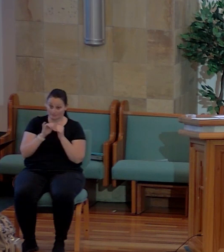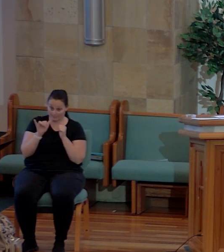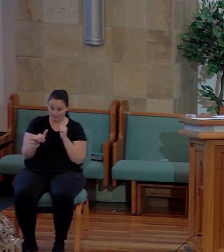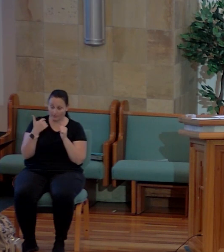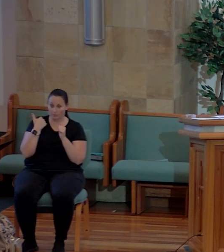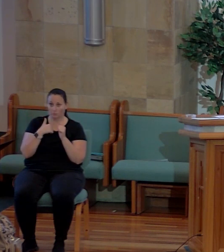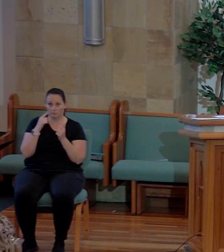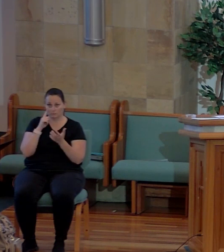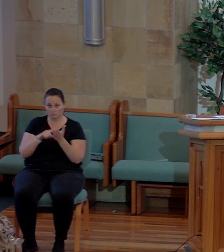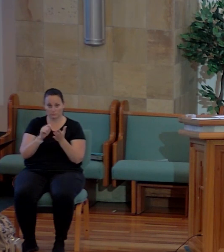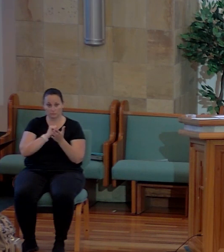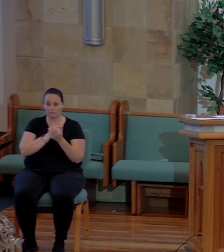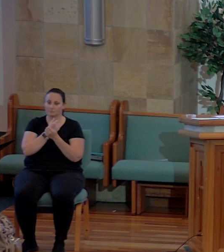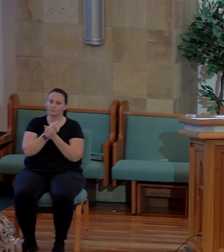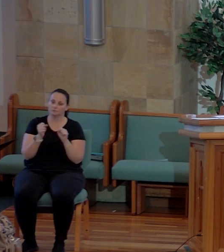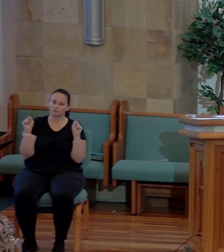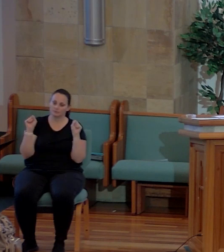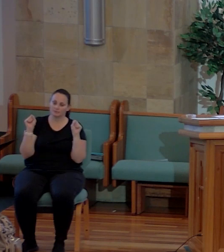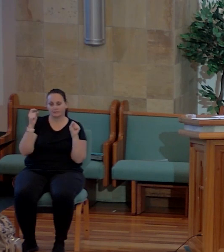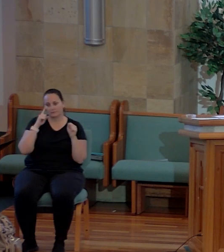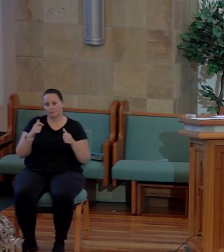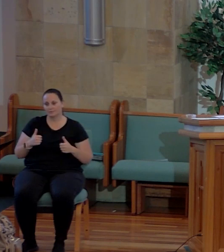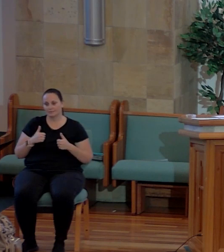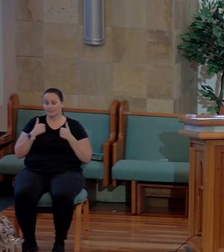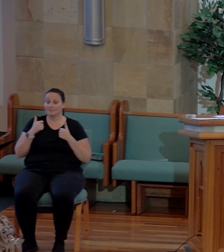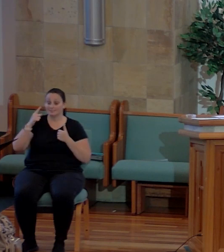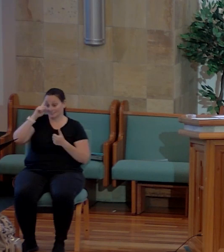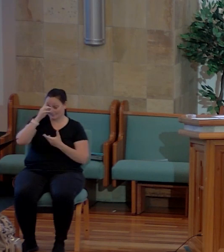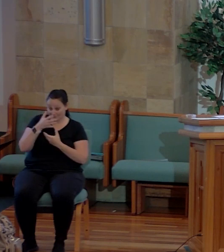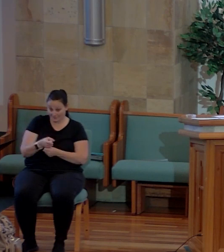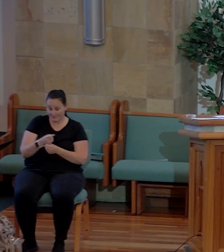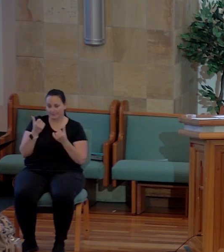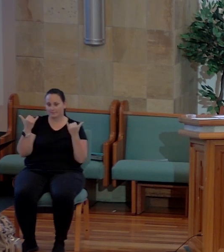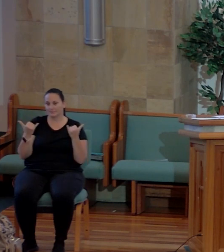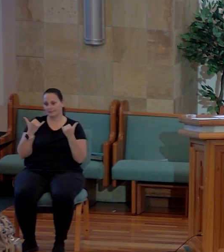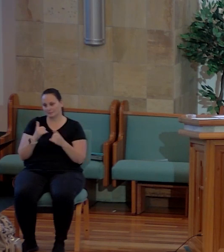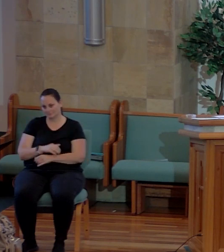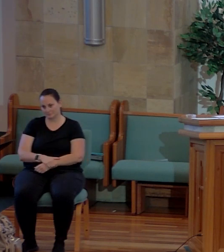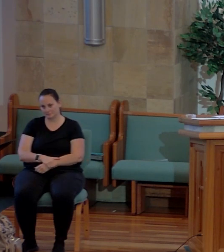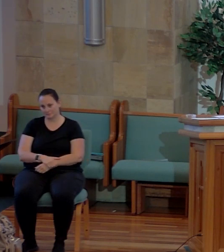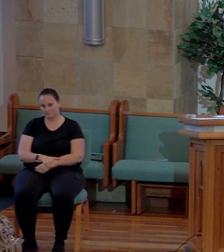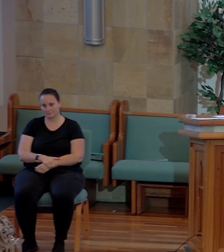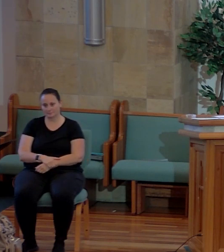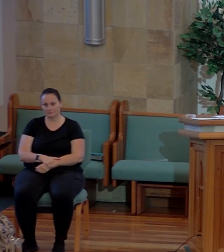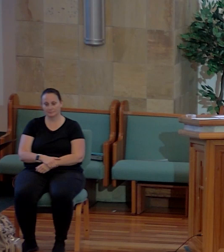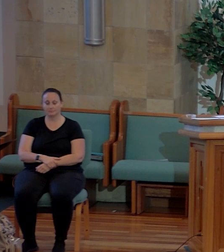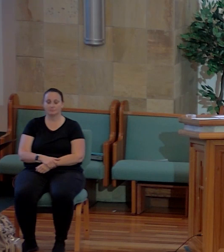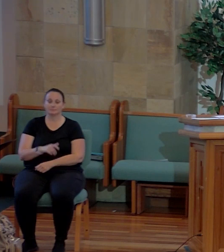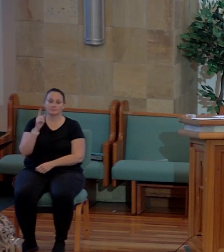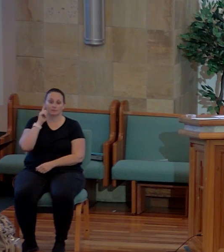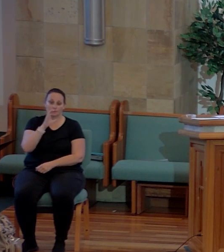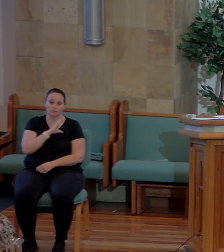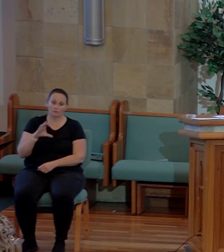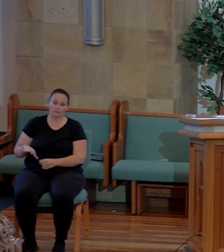find ourselves free to live in faith today. On Christ's